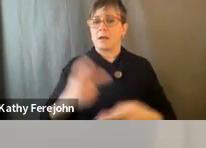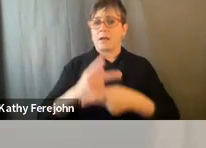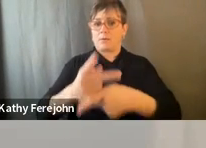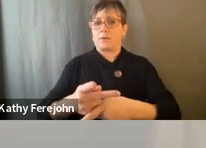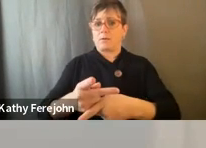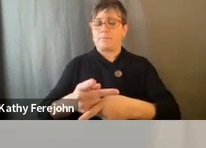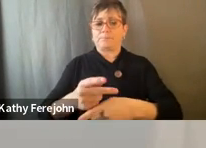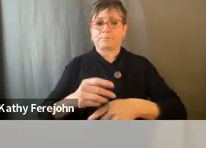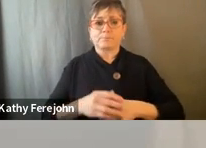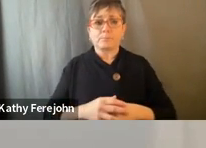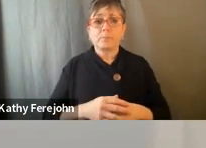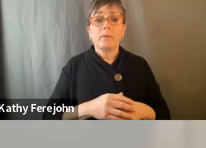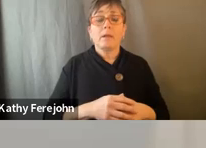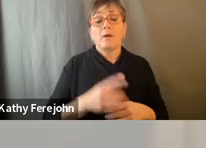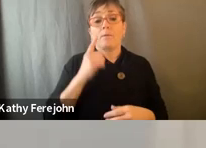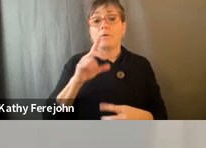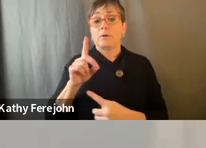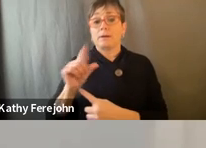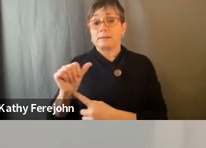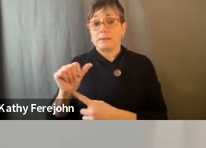the disabled community.